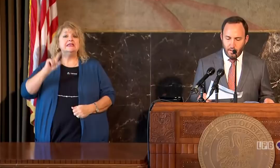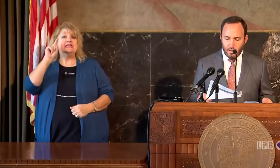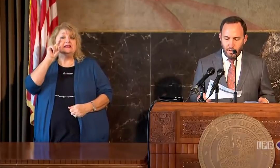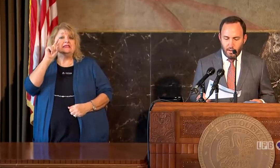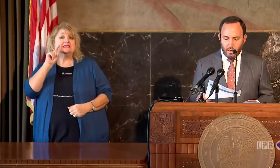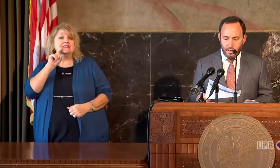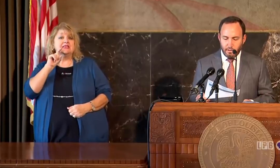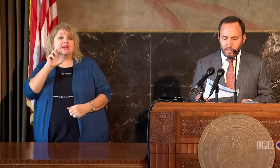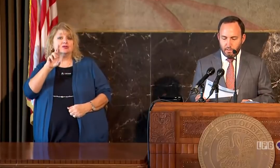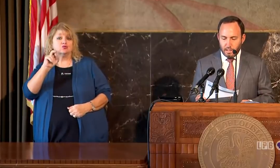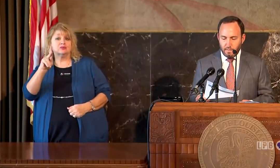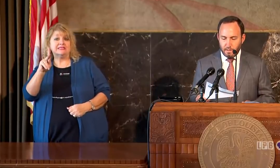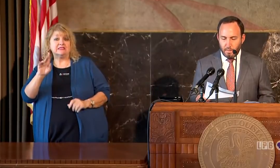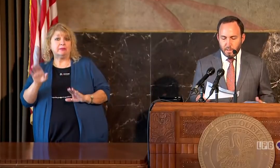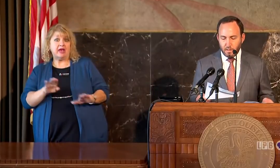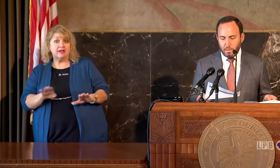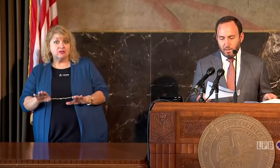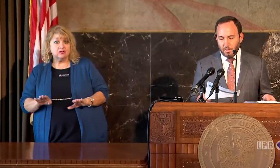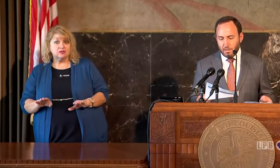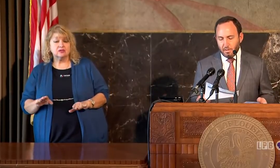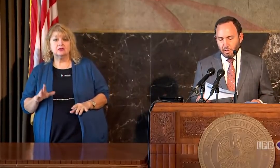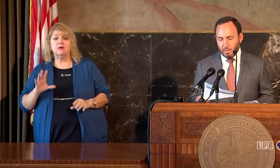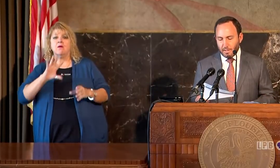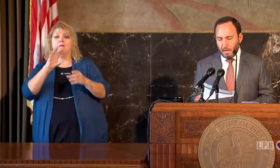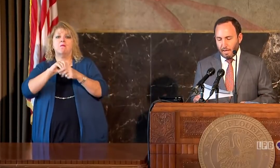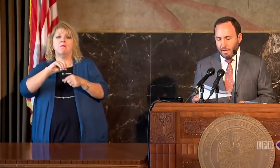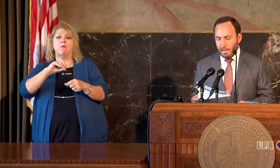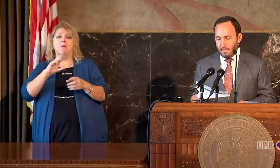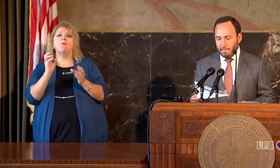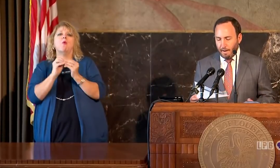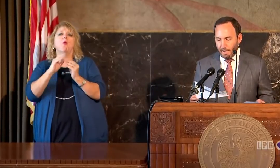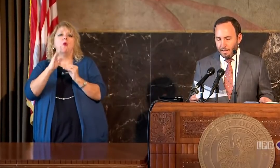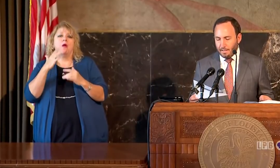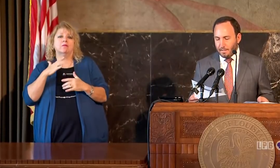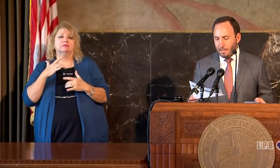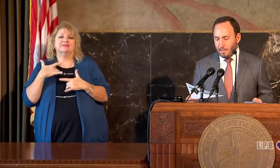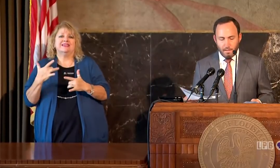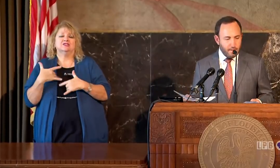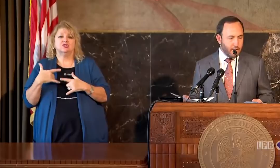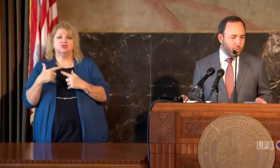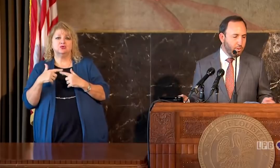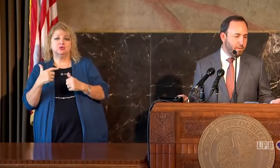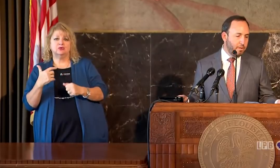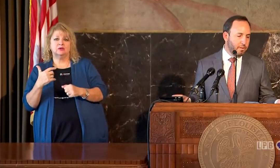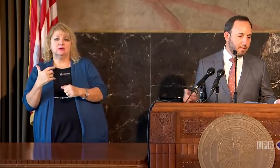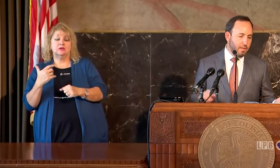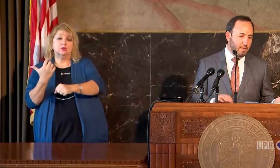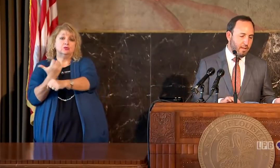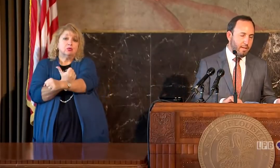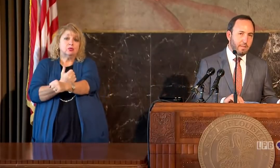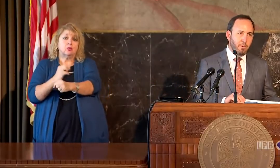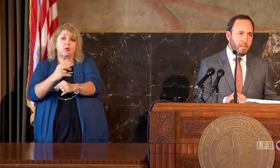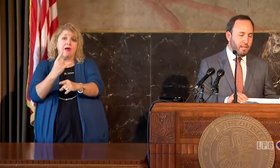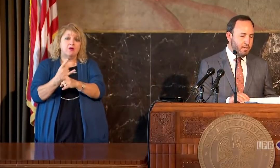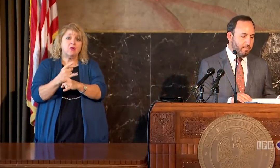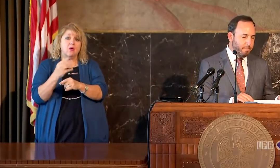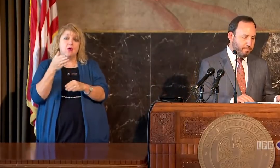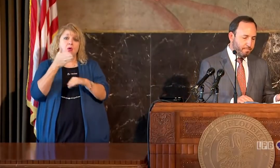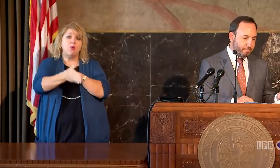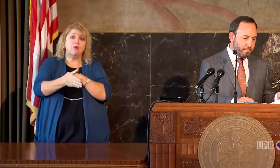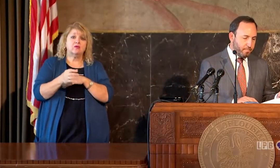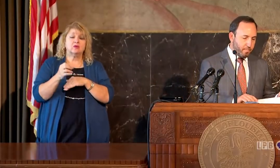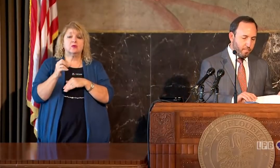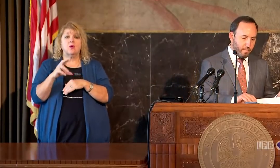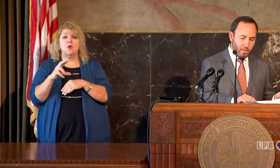behaviors, and an increased risk of substance abuse, suicide, violence, sexual abuse, and exploitation.